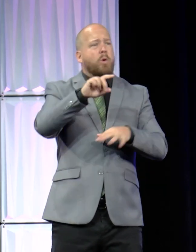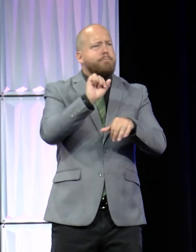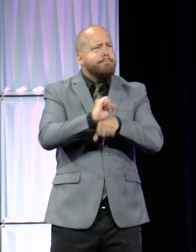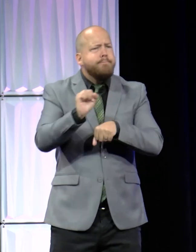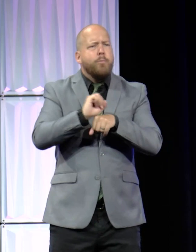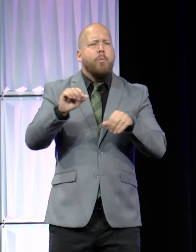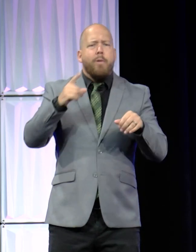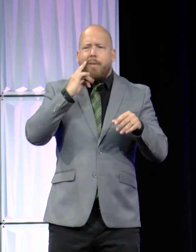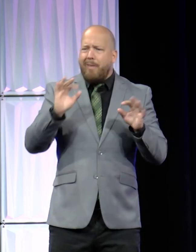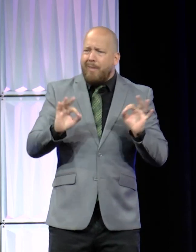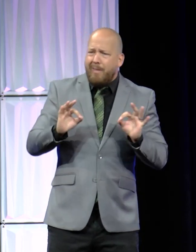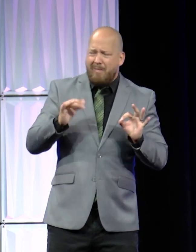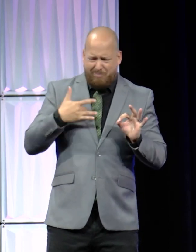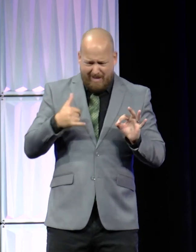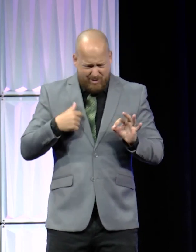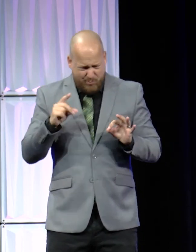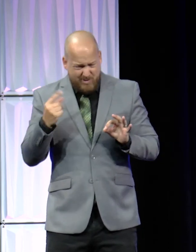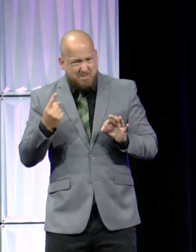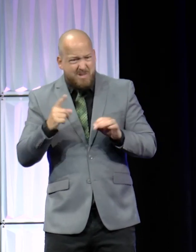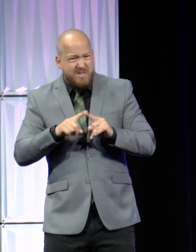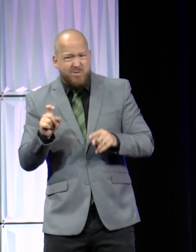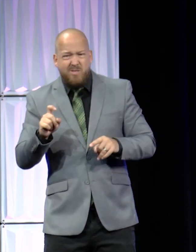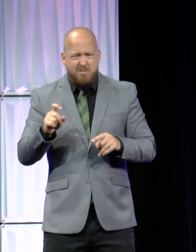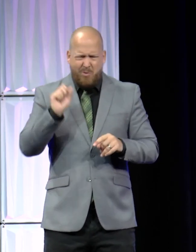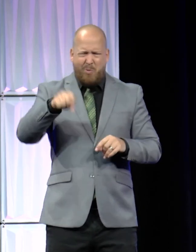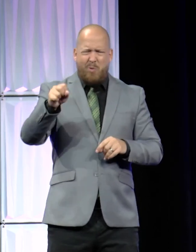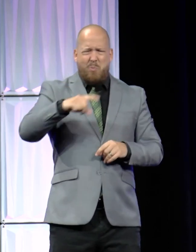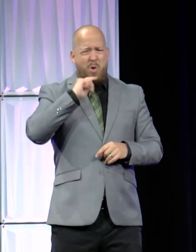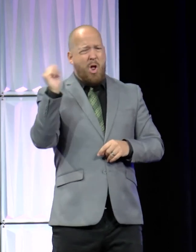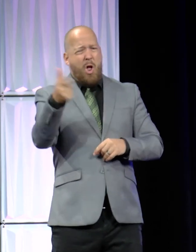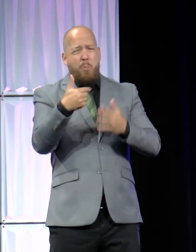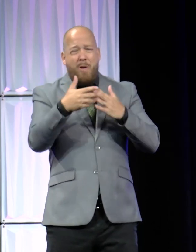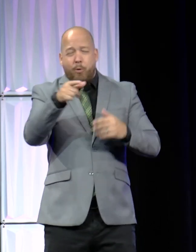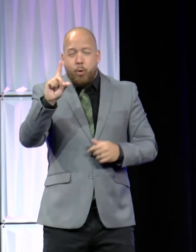how much myself and the Biden-Harris